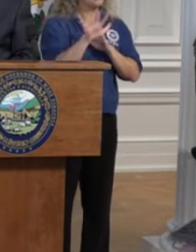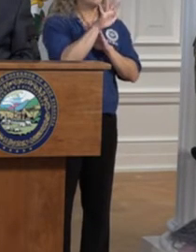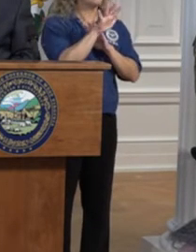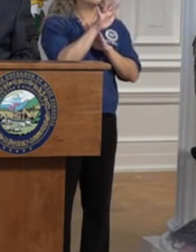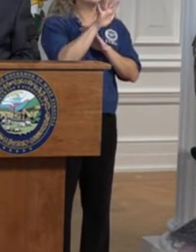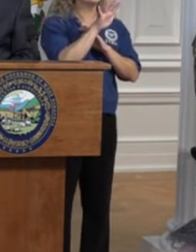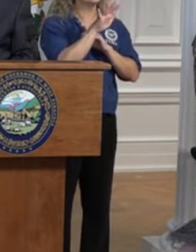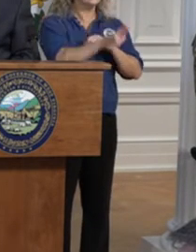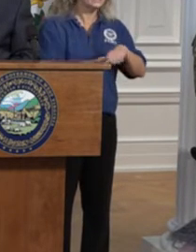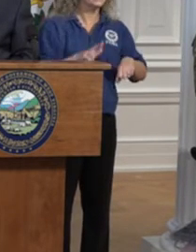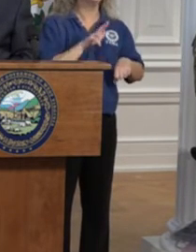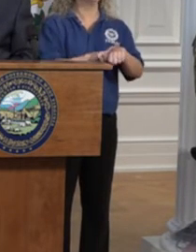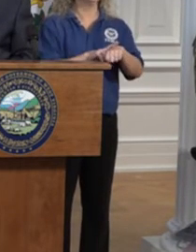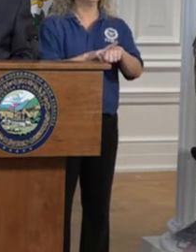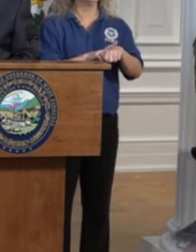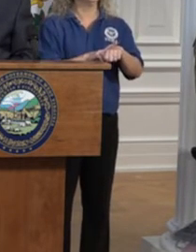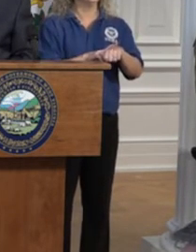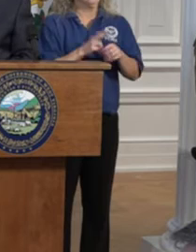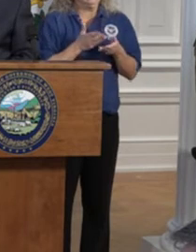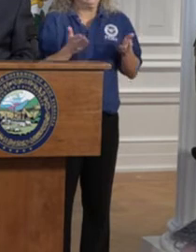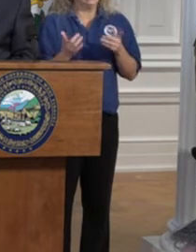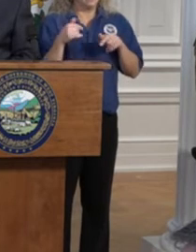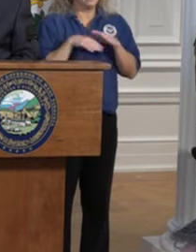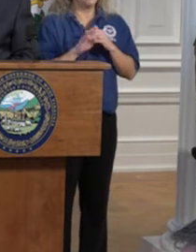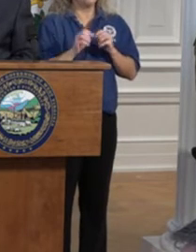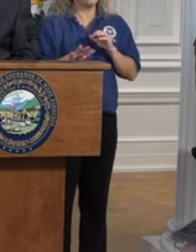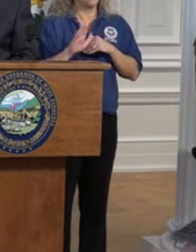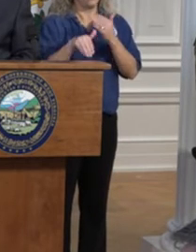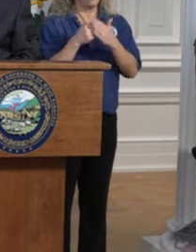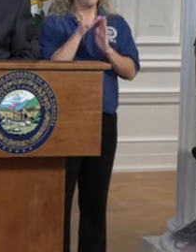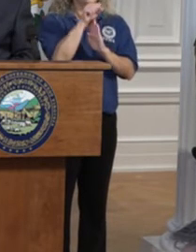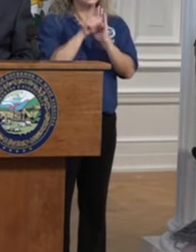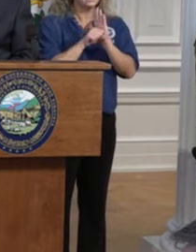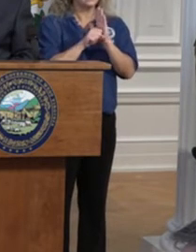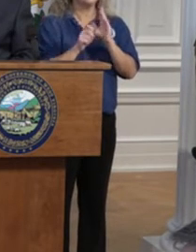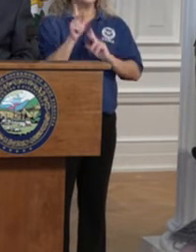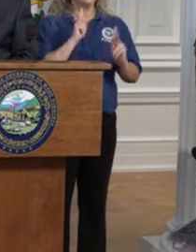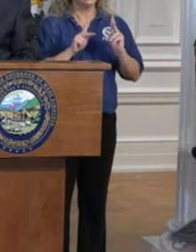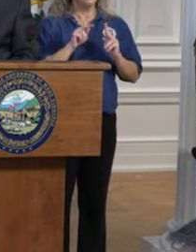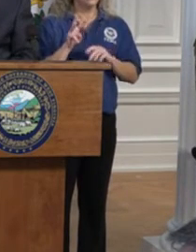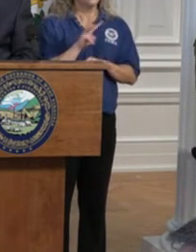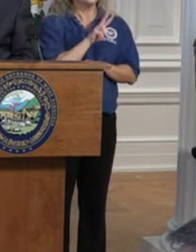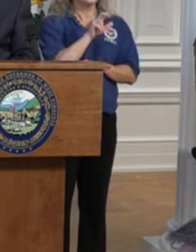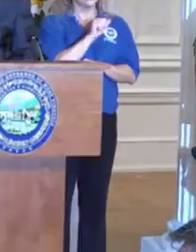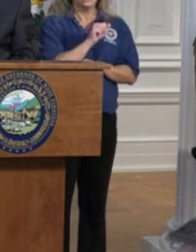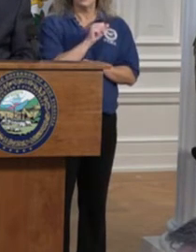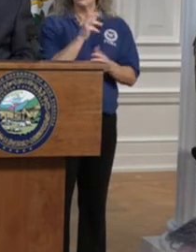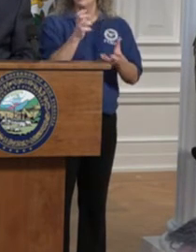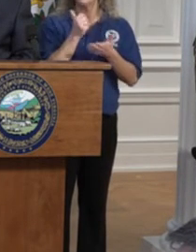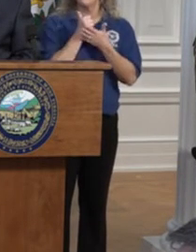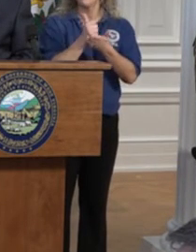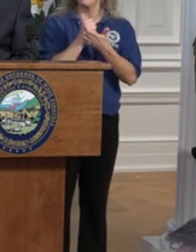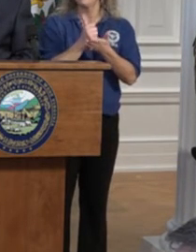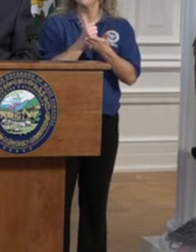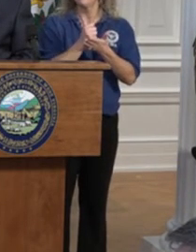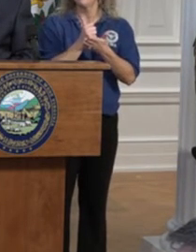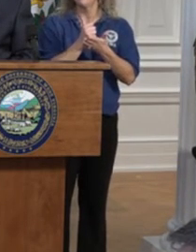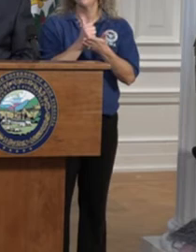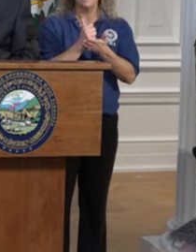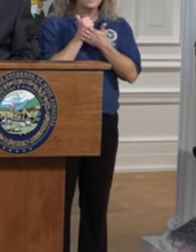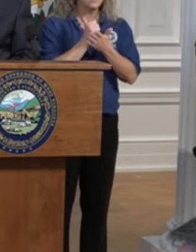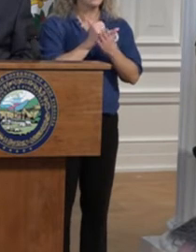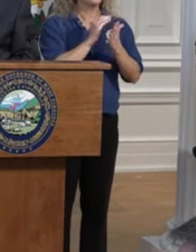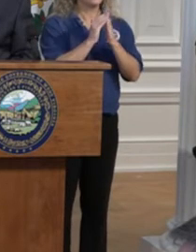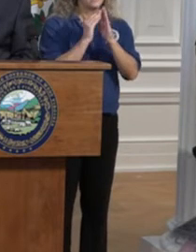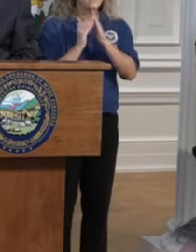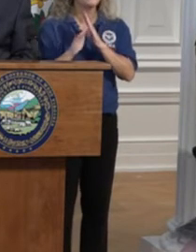country. We have supplies coming in from all the states. We have people in West Virginia wanting to help their neighbors, wanting to help their